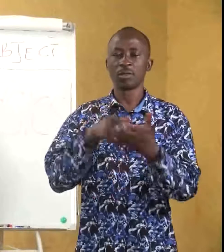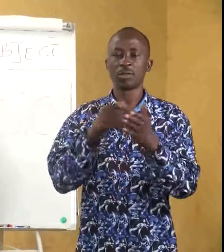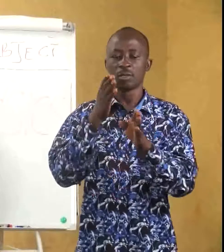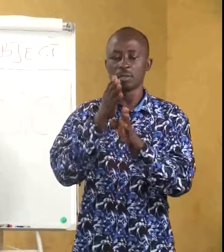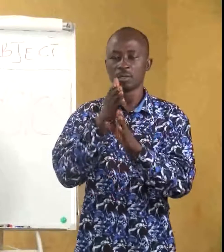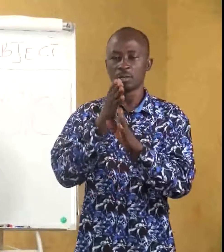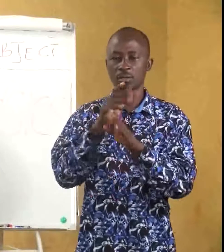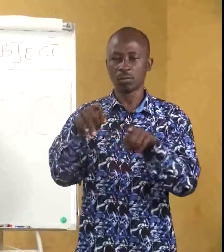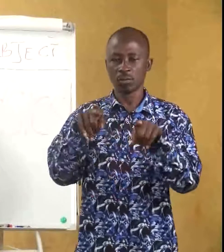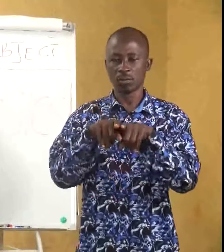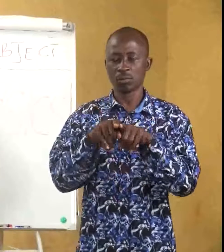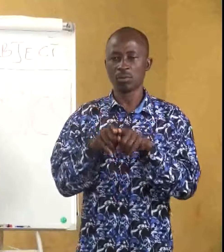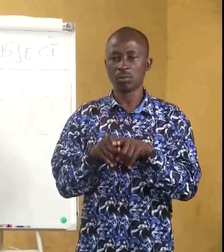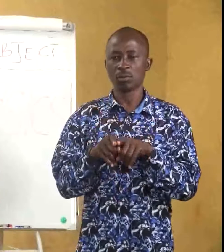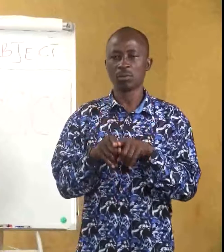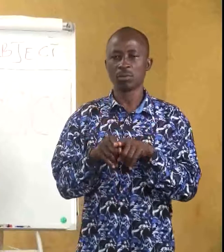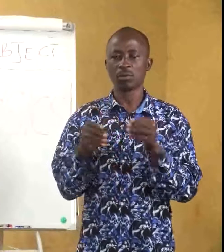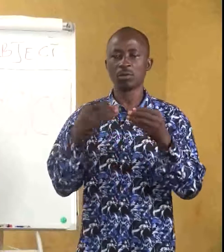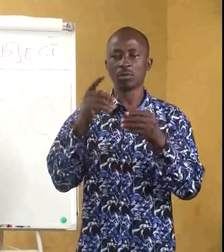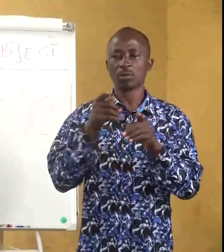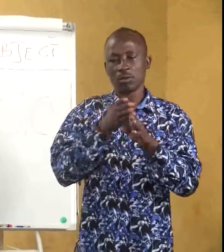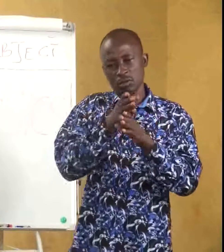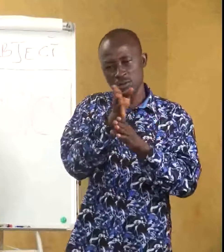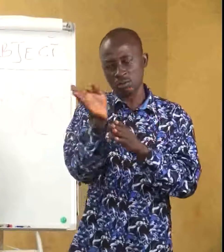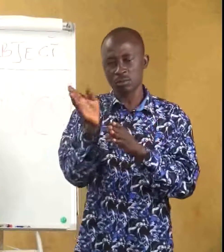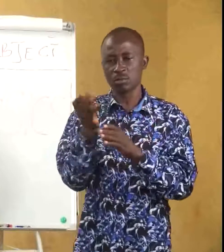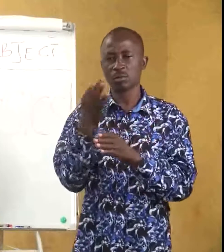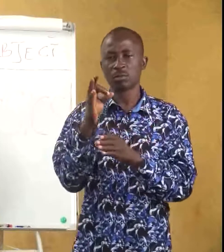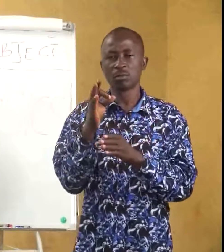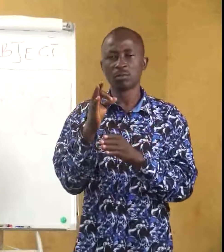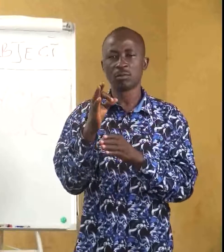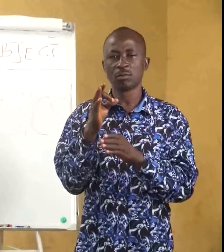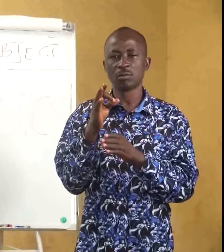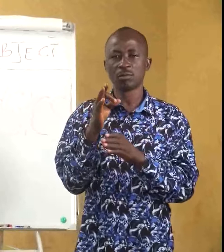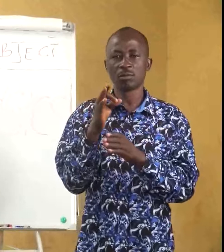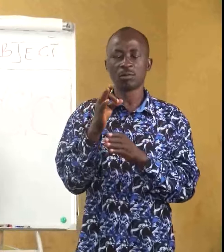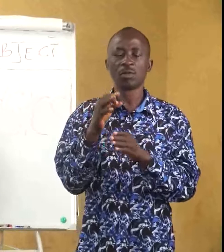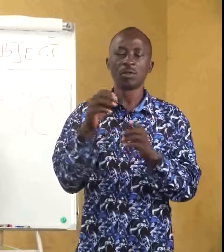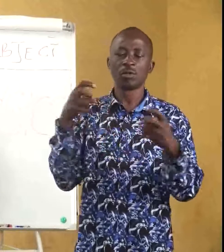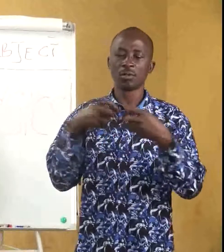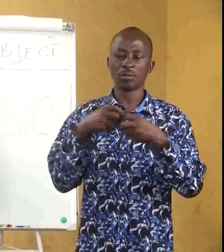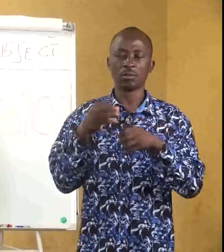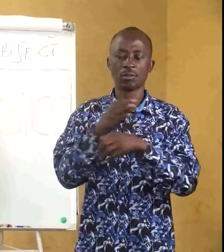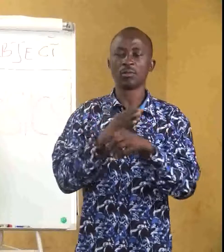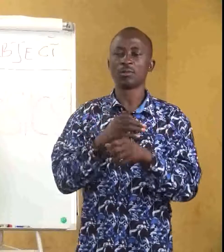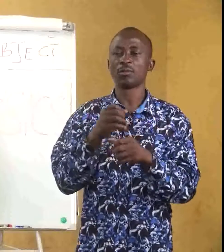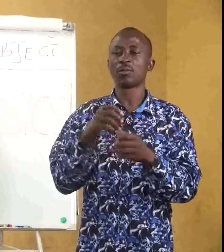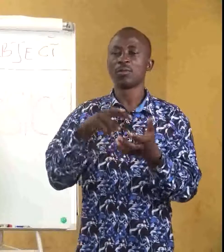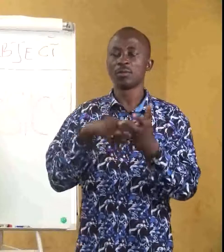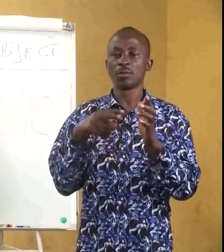also give the direction of an electric field, which means that the direction of an electric field